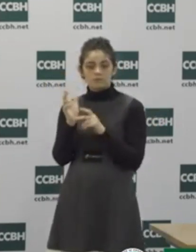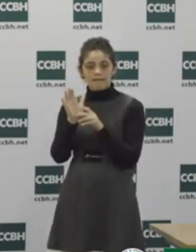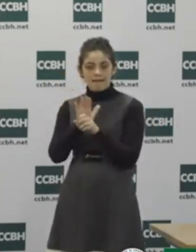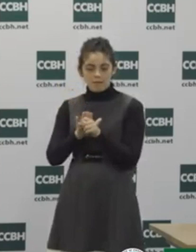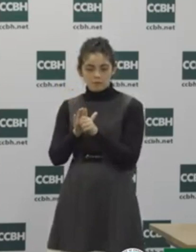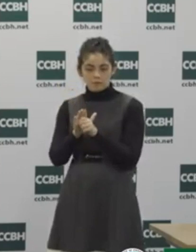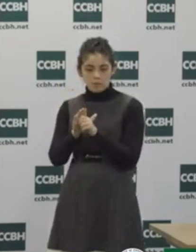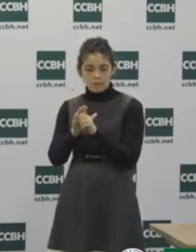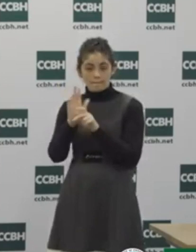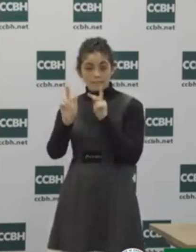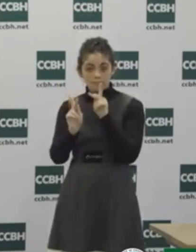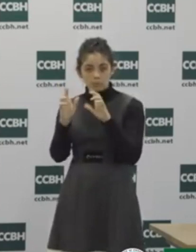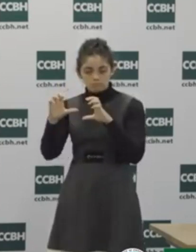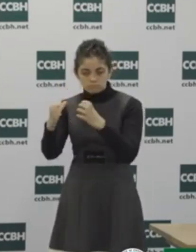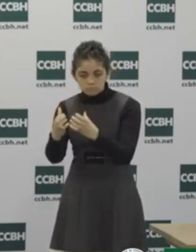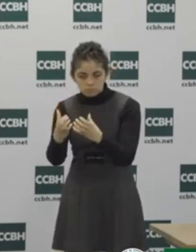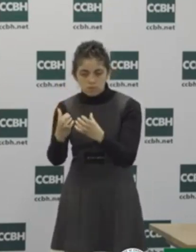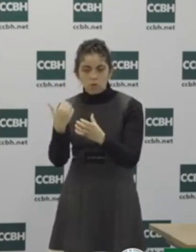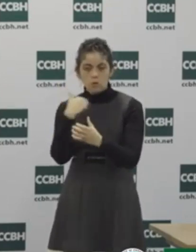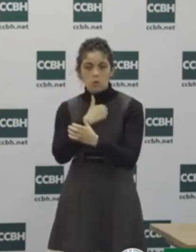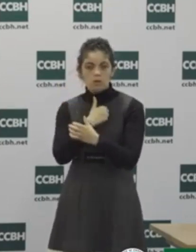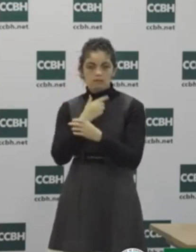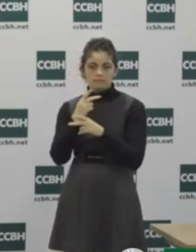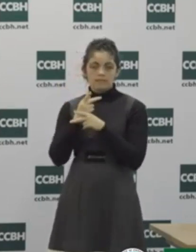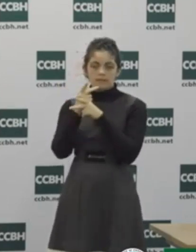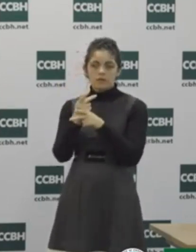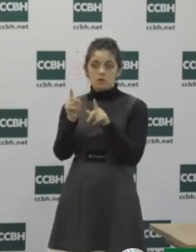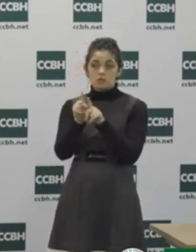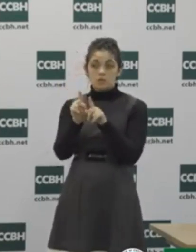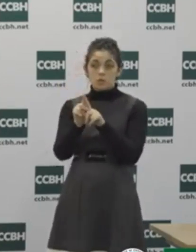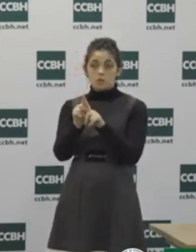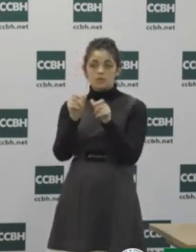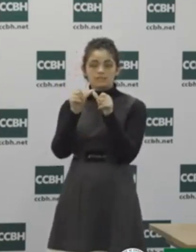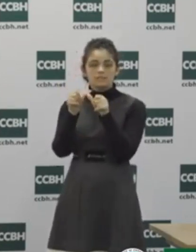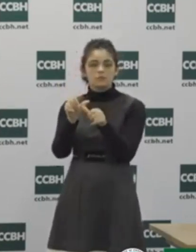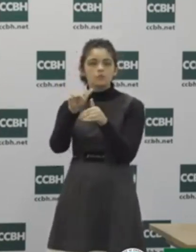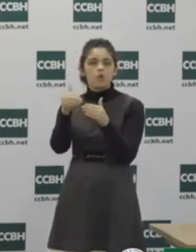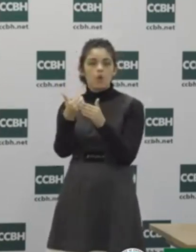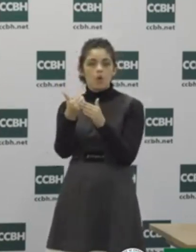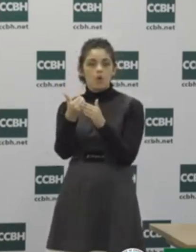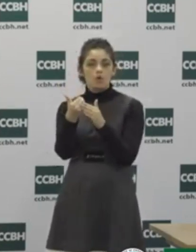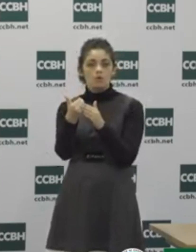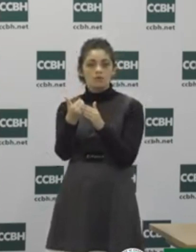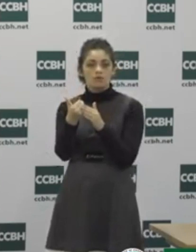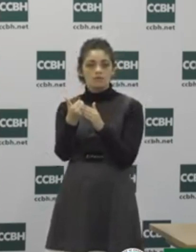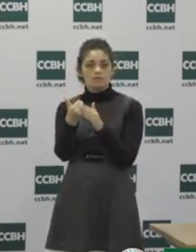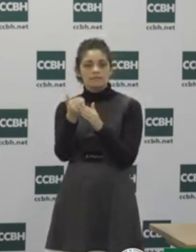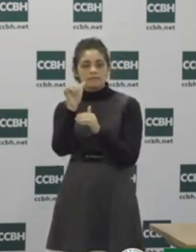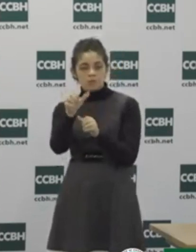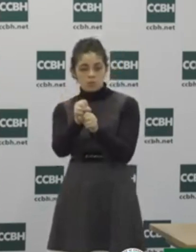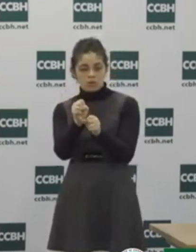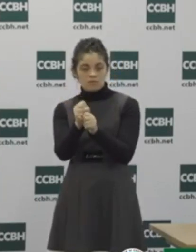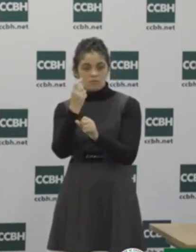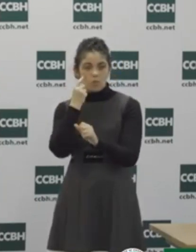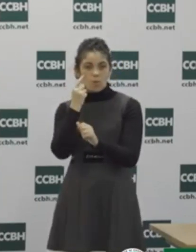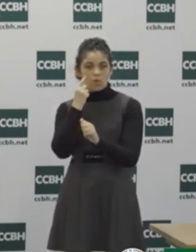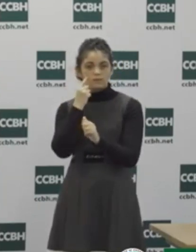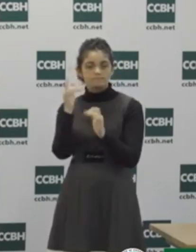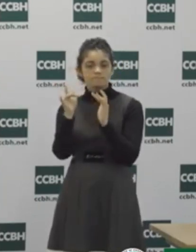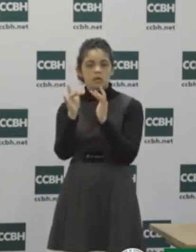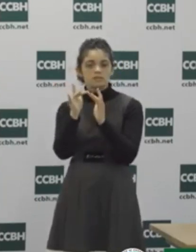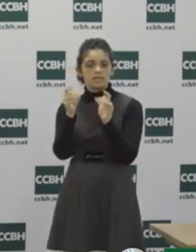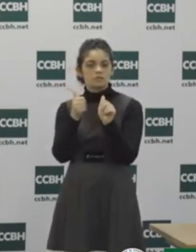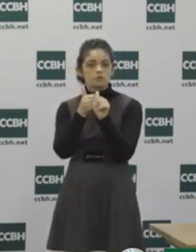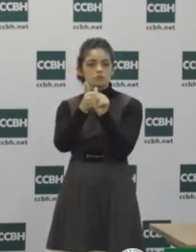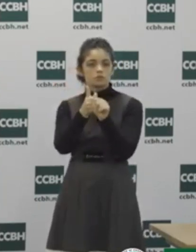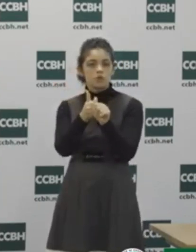are close together unavoidably. We remain committed to our work around contact tracing, quarantine and